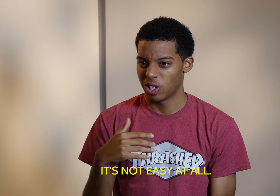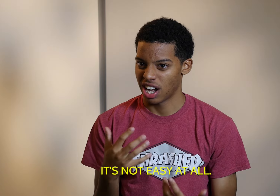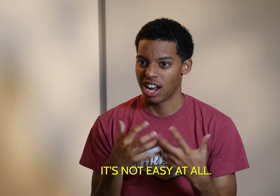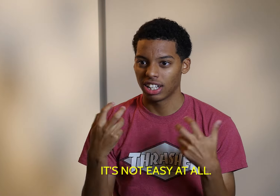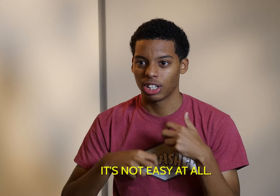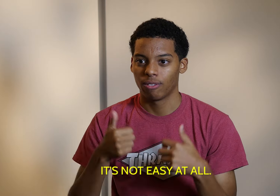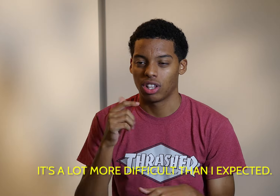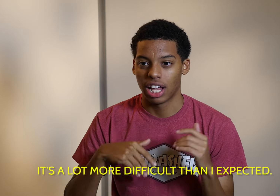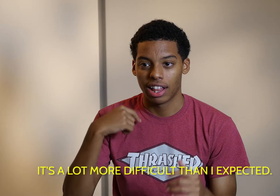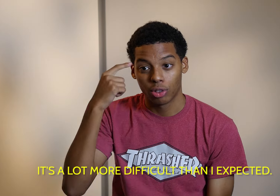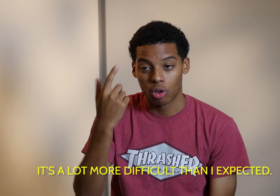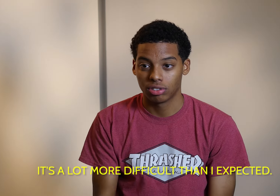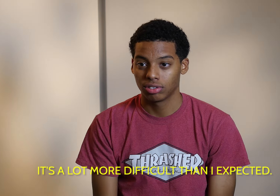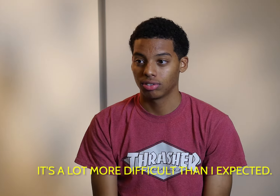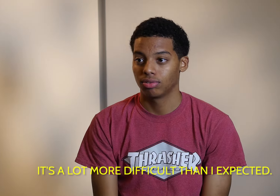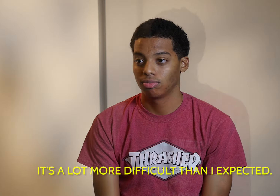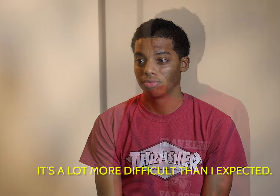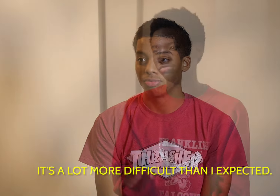easy at all. It's a lot more difficult than I expected.